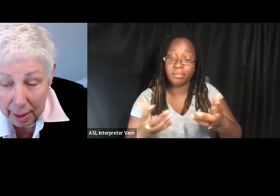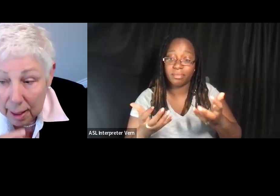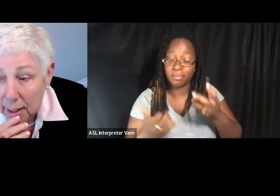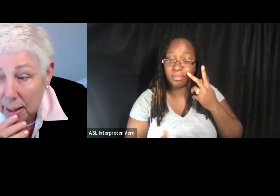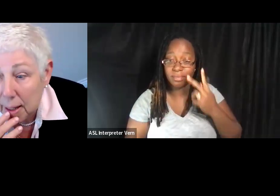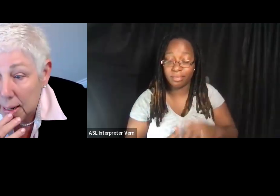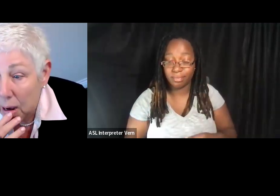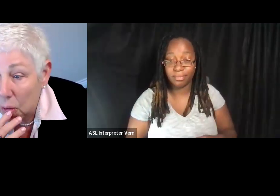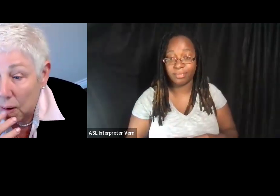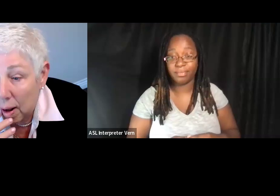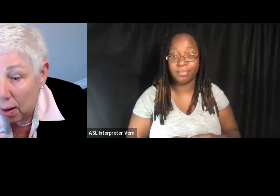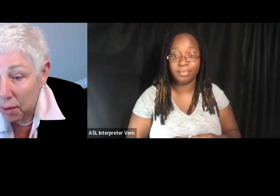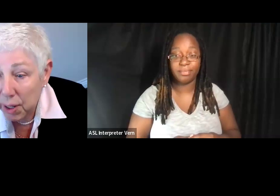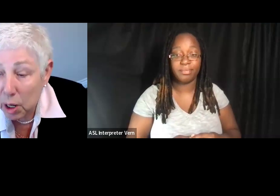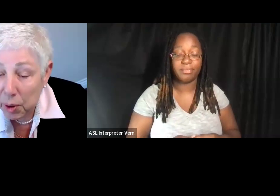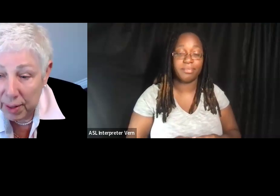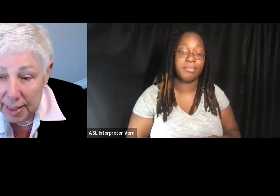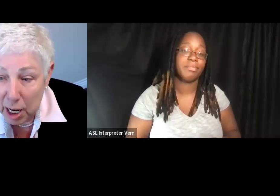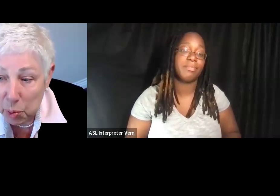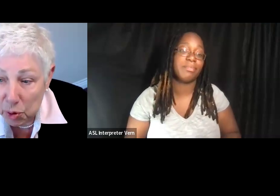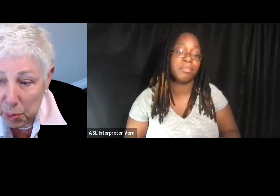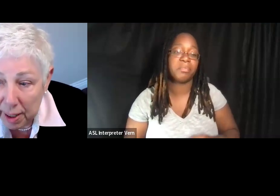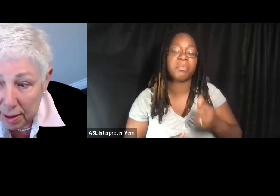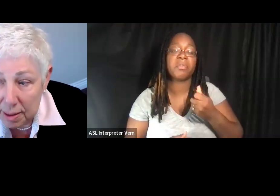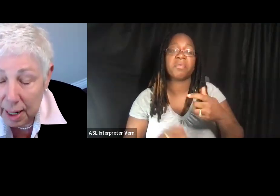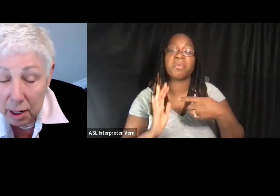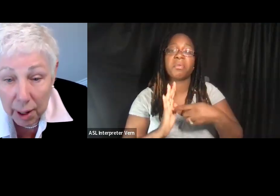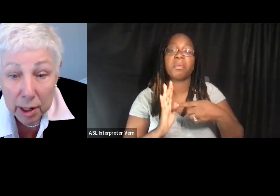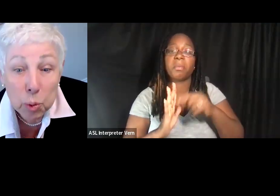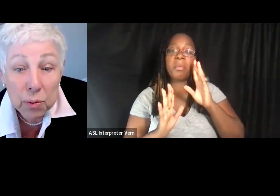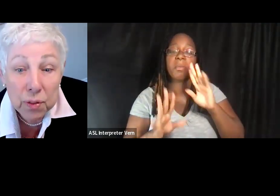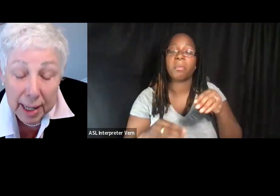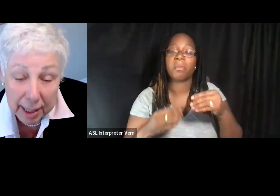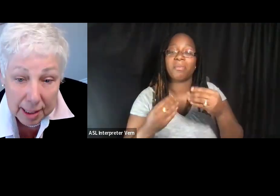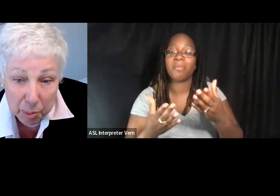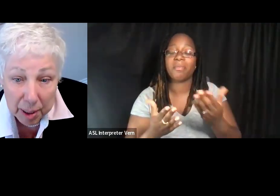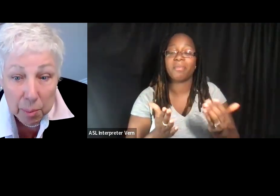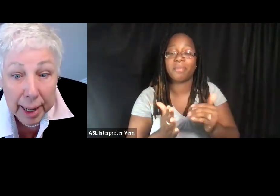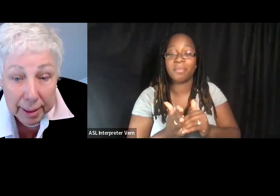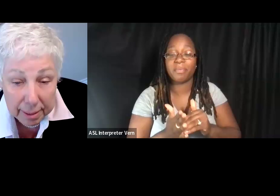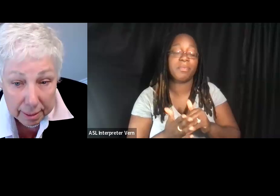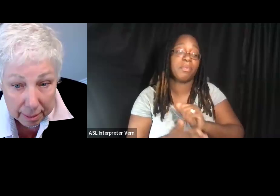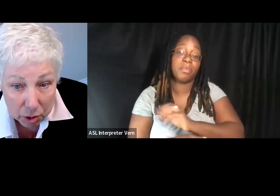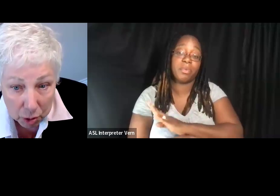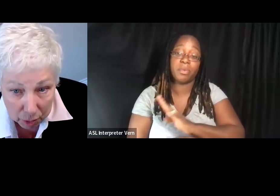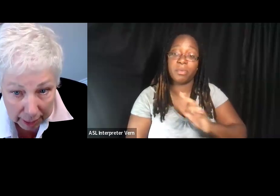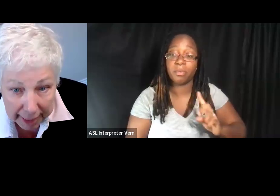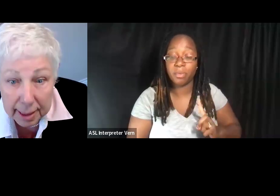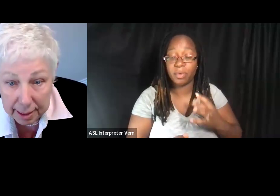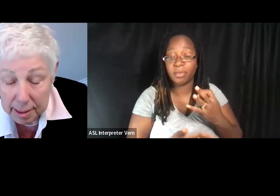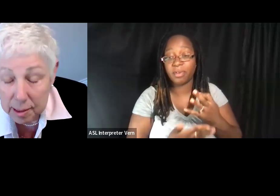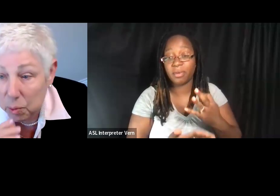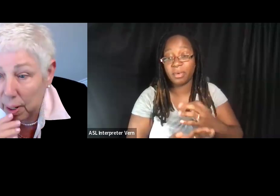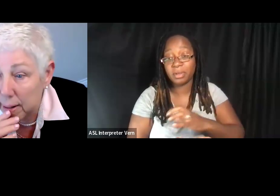see? Now, I'll give you a couple of examples because, and a board finance committee might